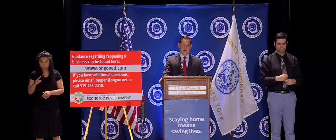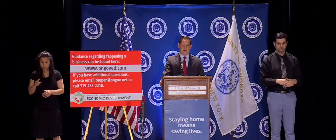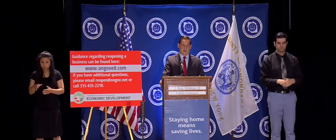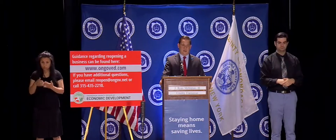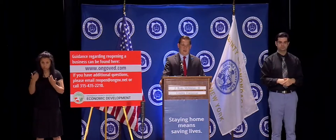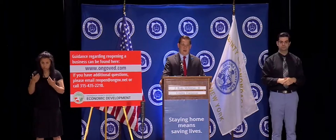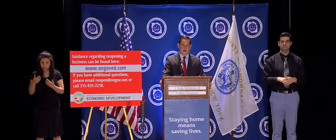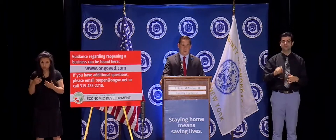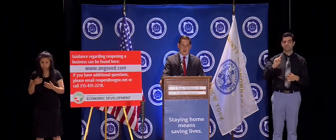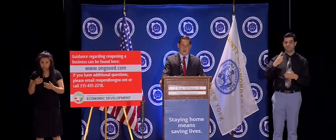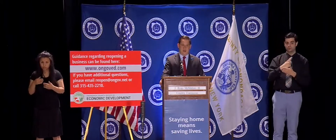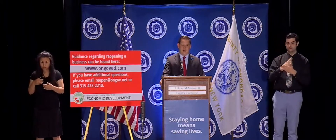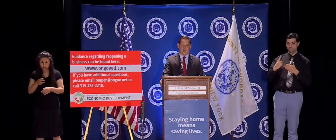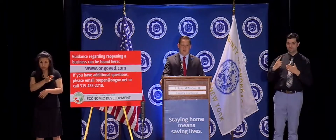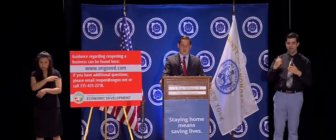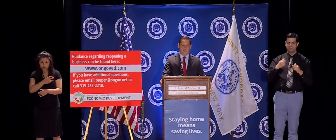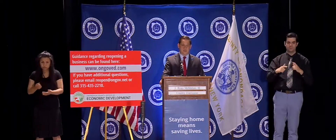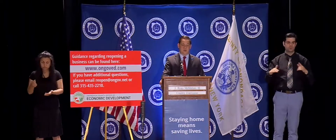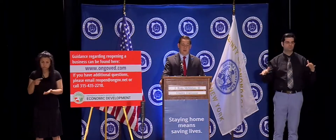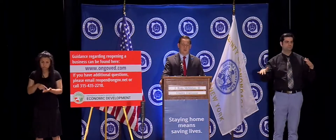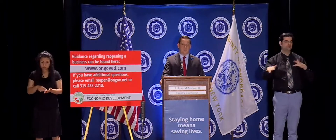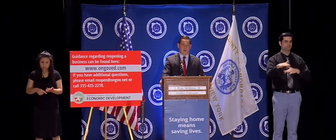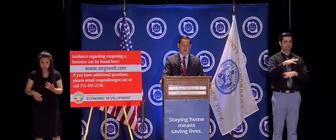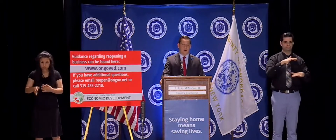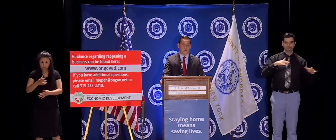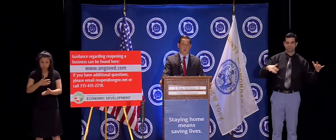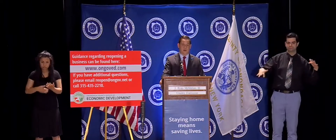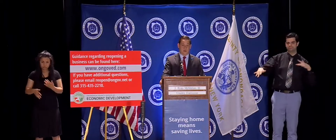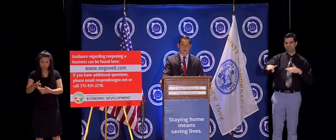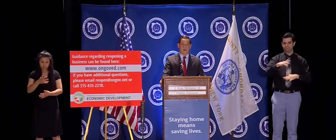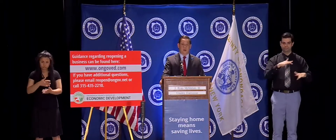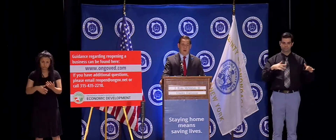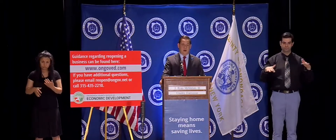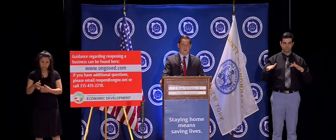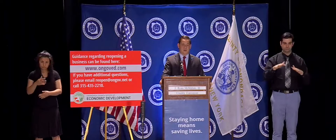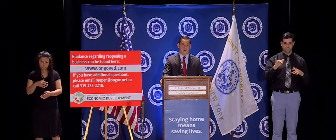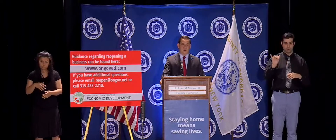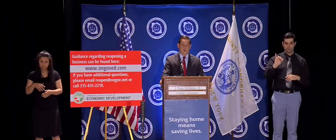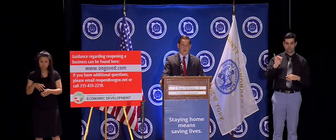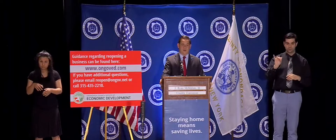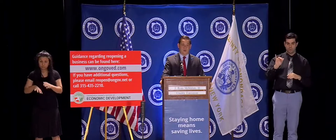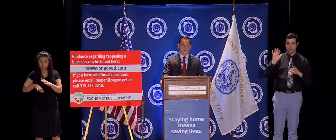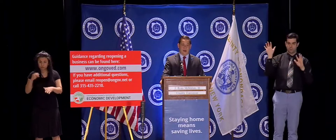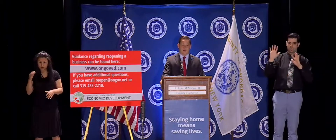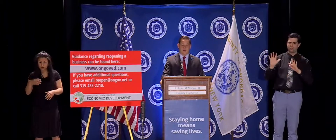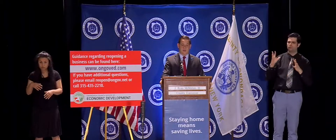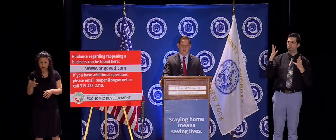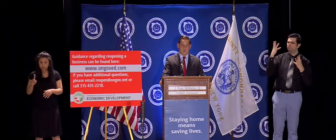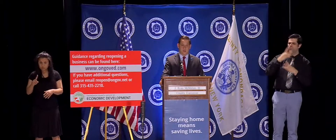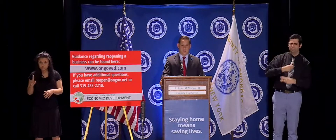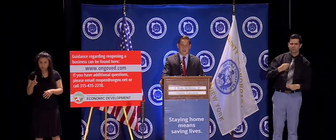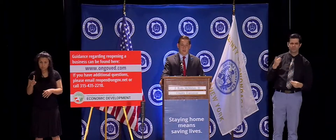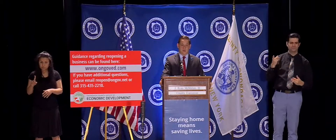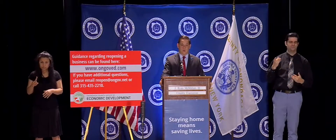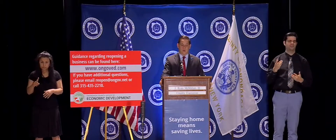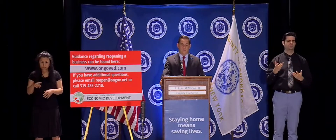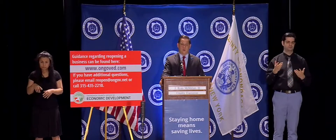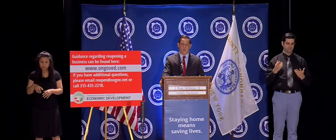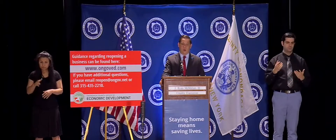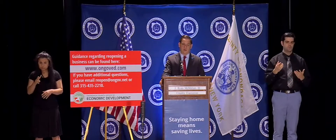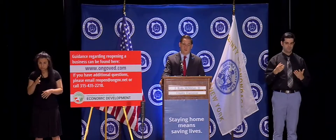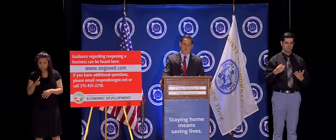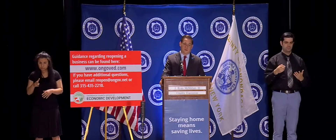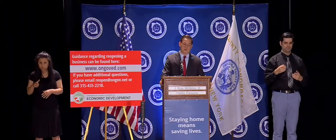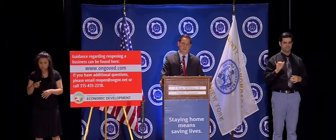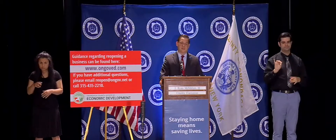together again. And in addition to that, you've had very, very nice weather. So you've had 2 factors that really don't